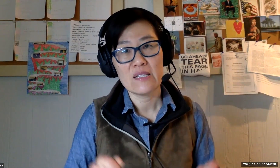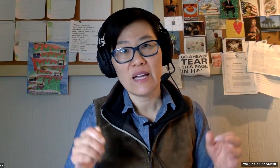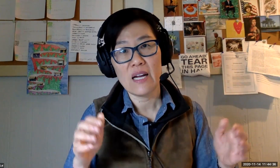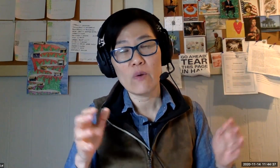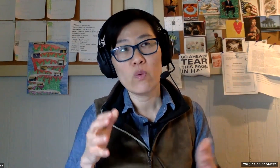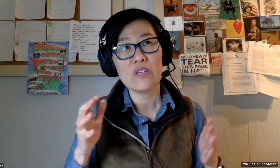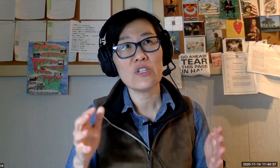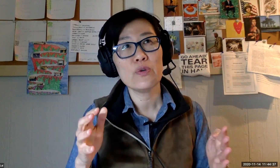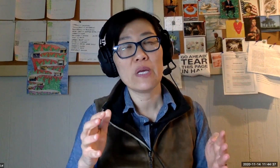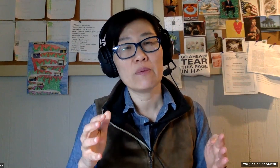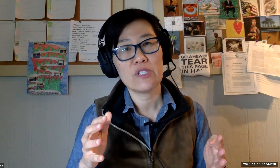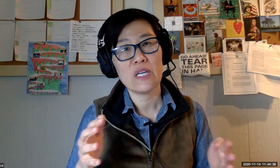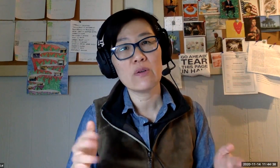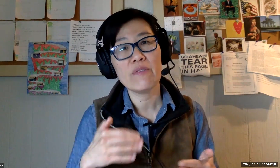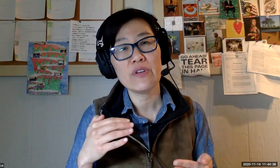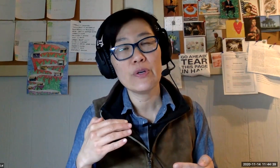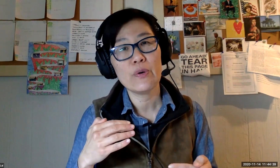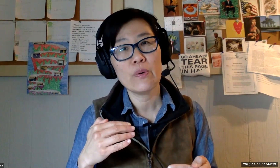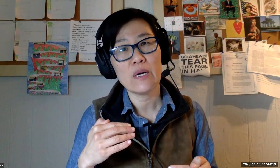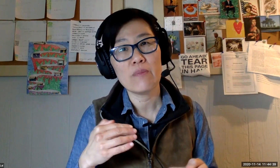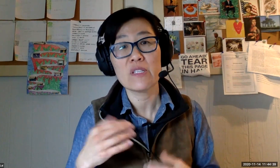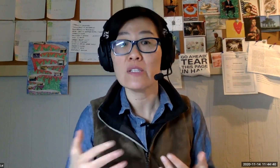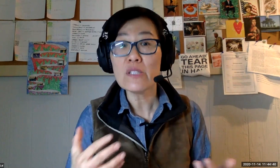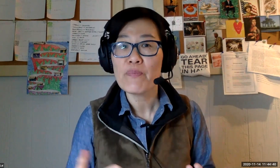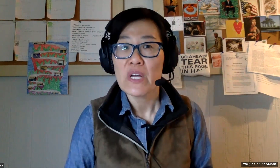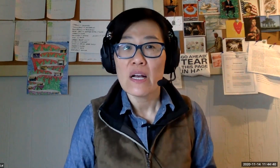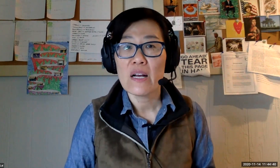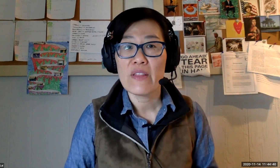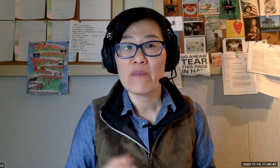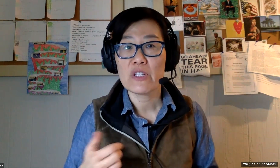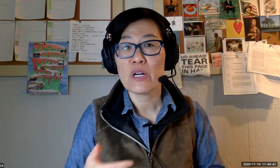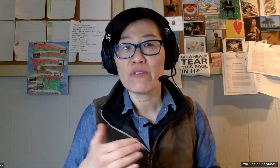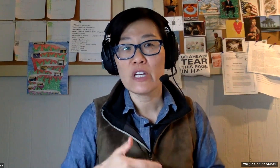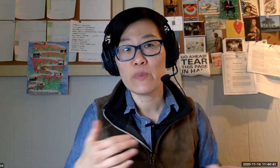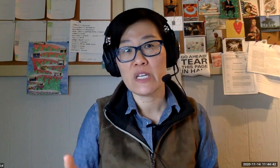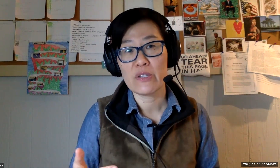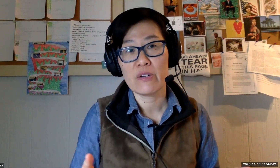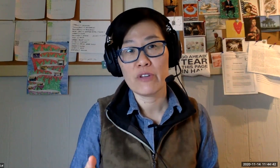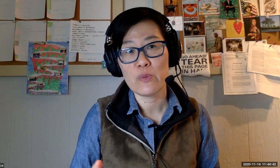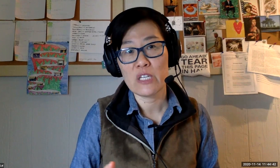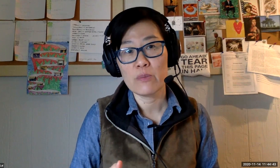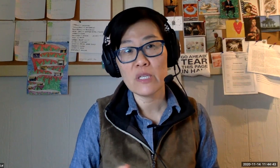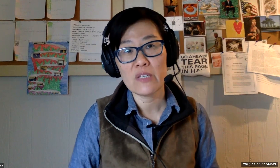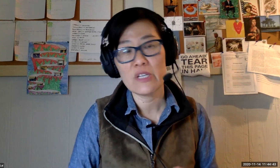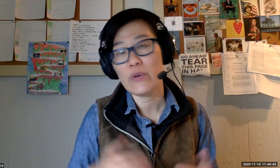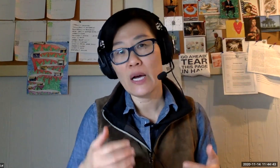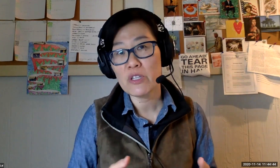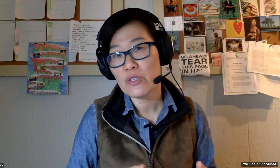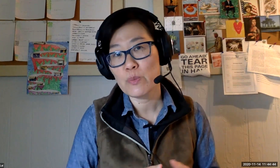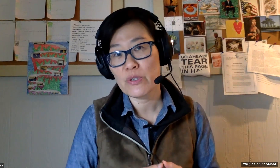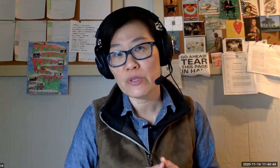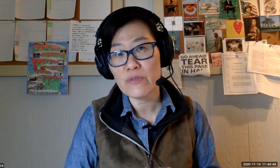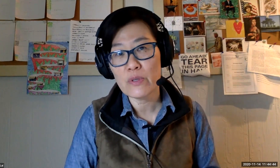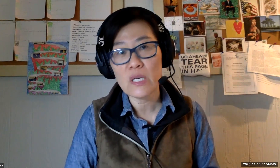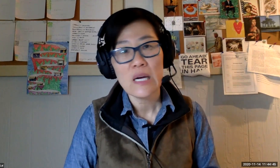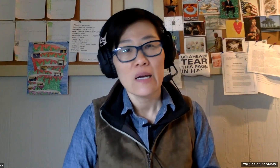that is that I want to be able to, it'll give you the deals that have been struck for each particular book. It'll tell you how much